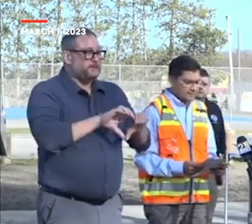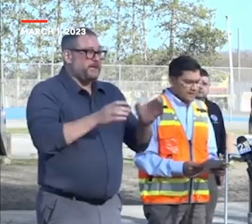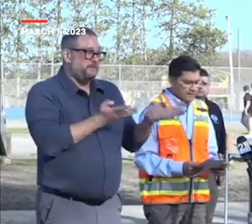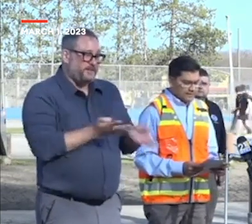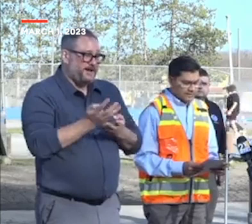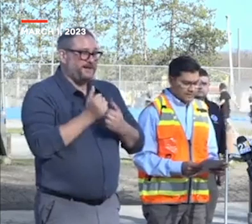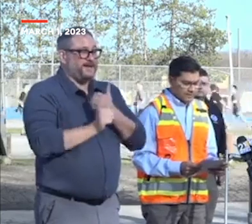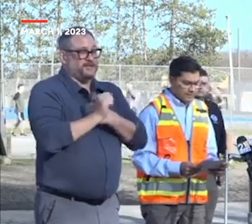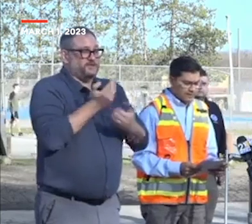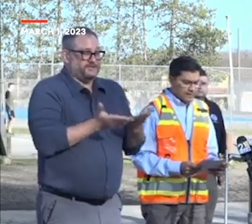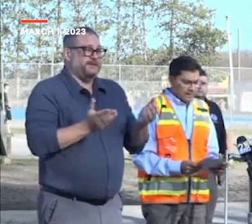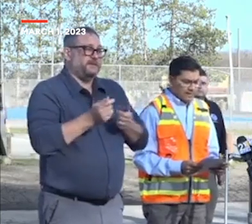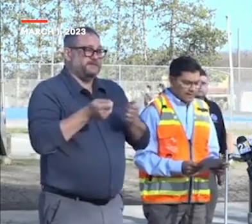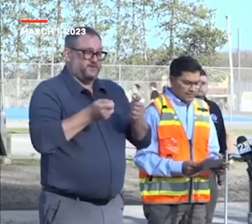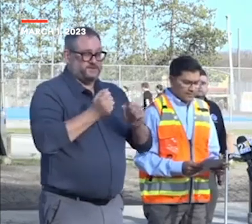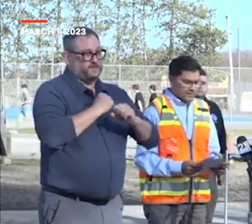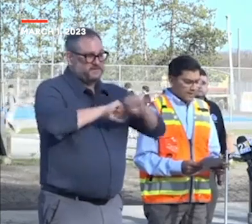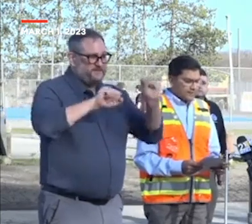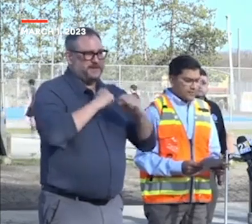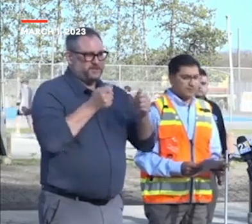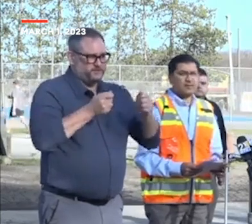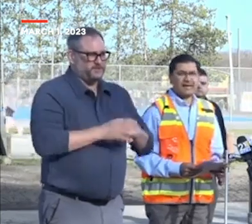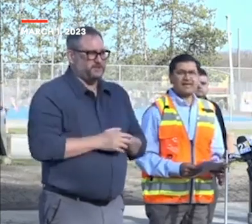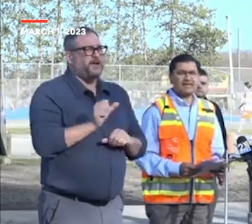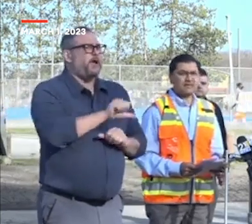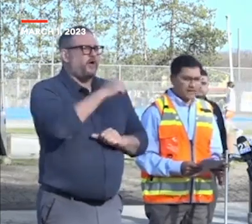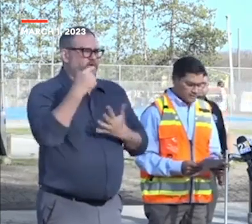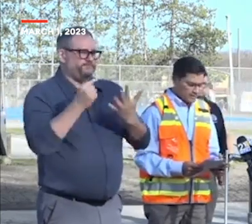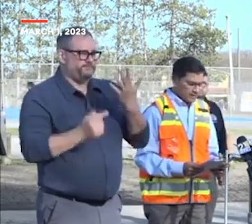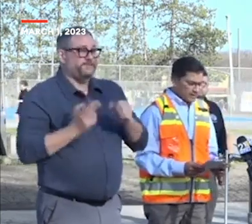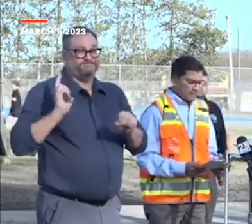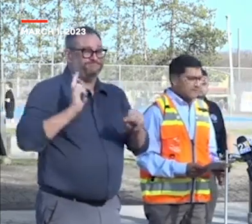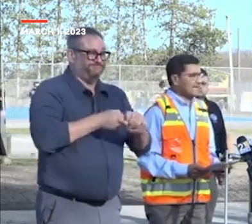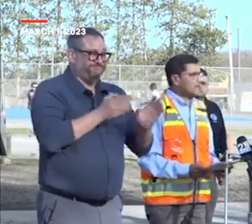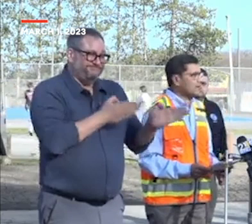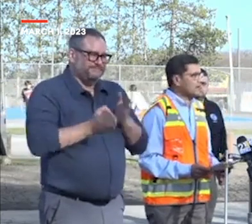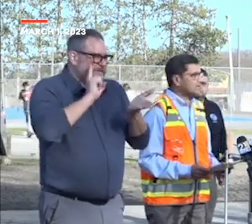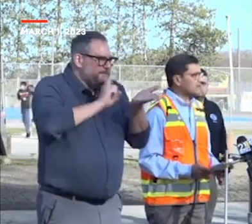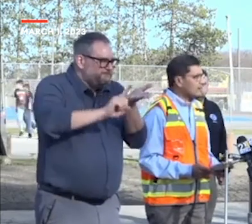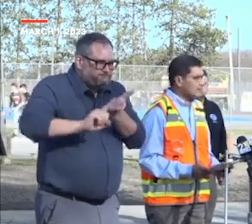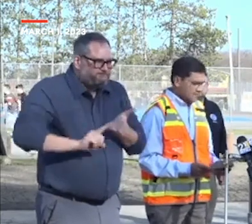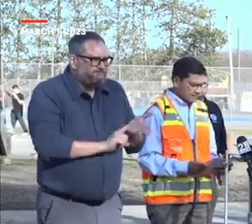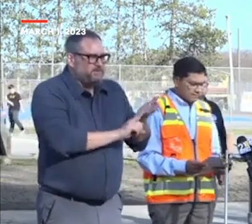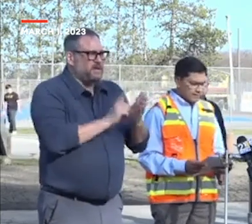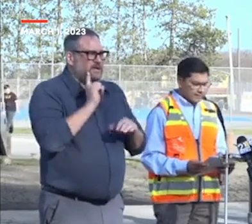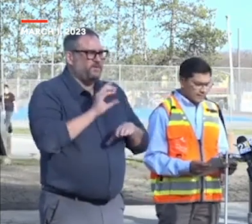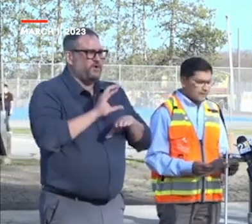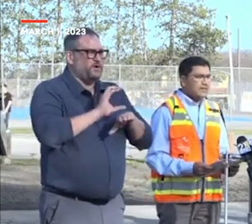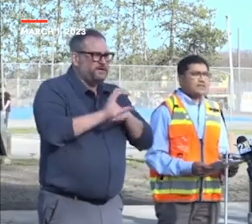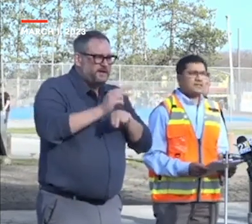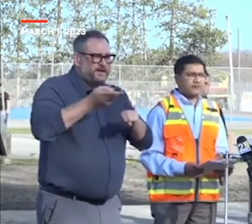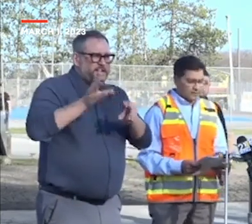Materials Administration and others, I joined a planned inspection of the tank cars involved in the